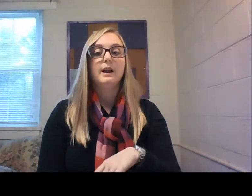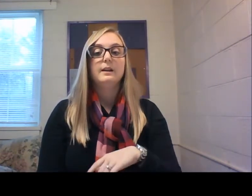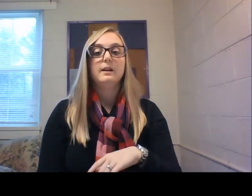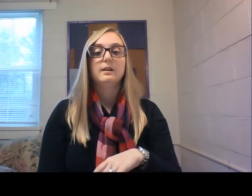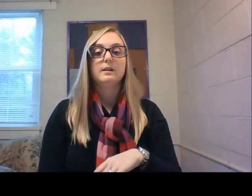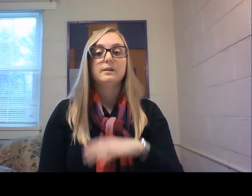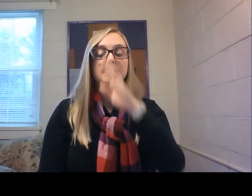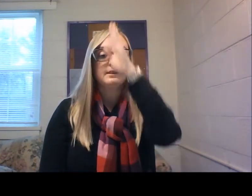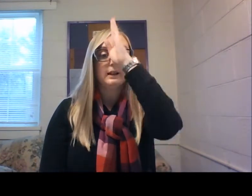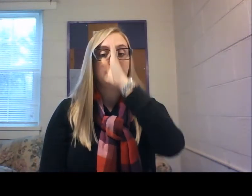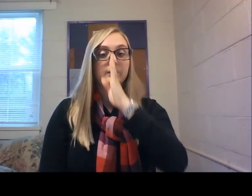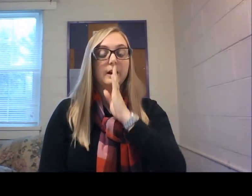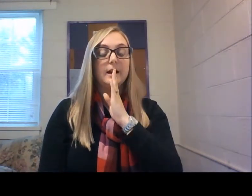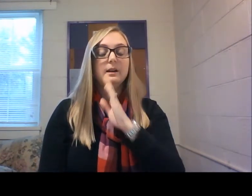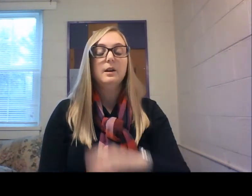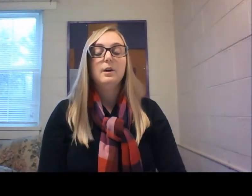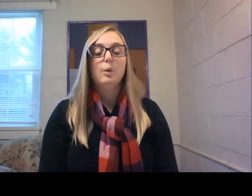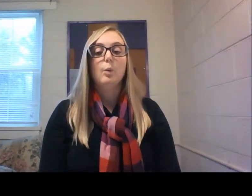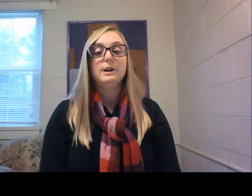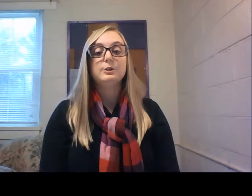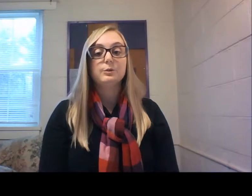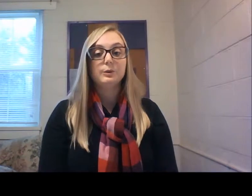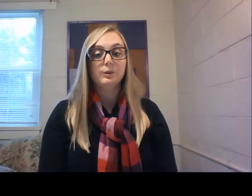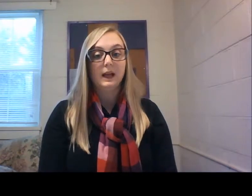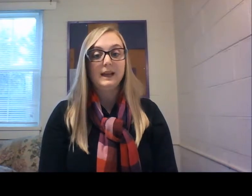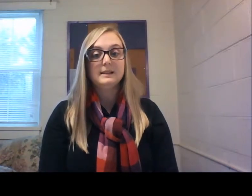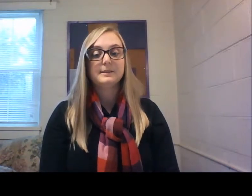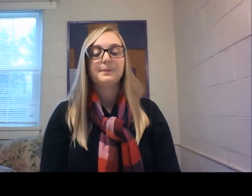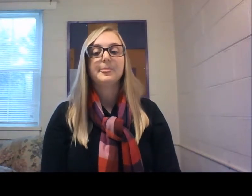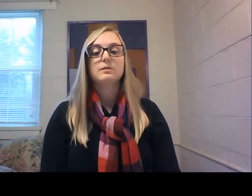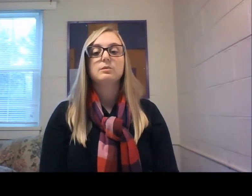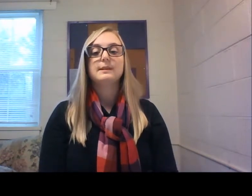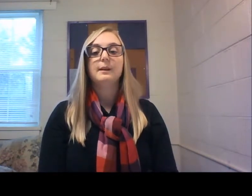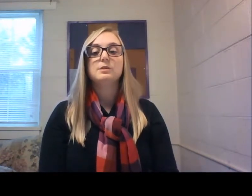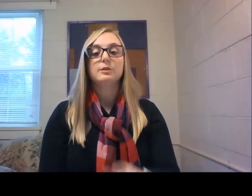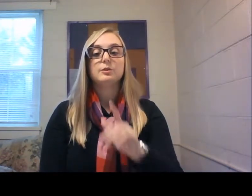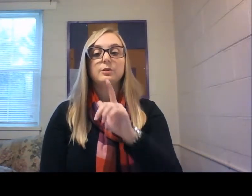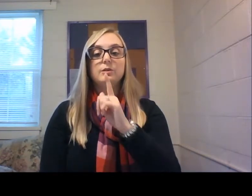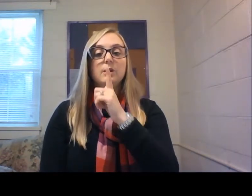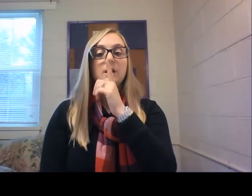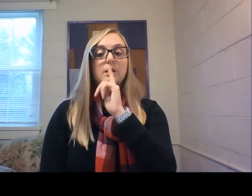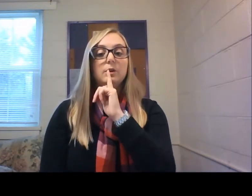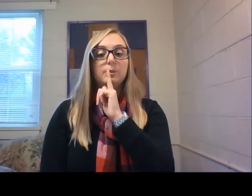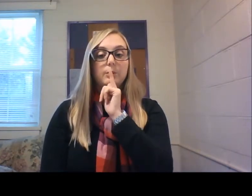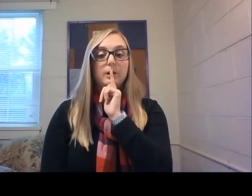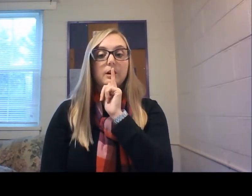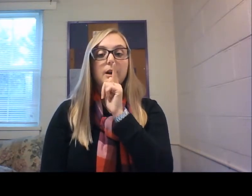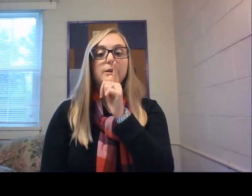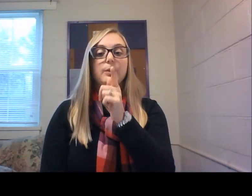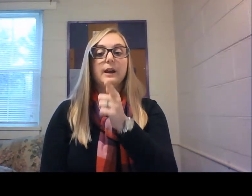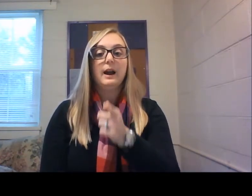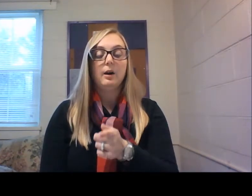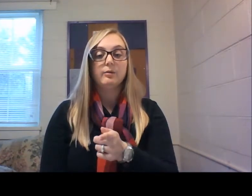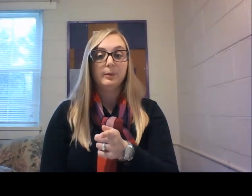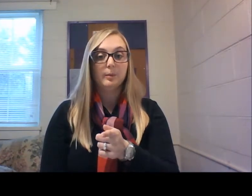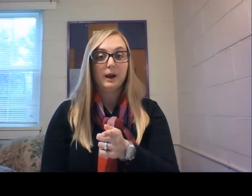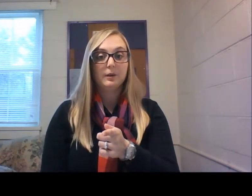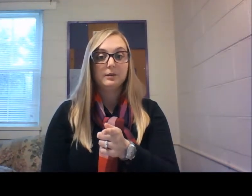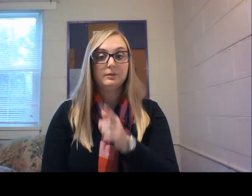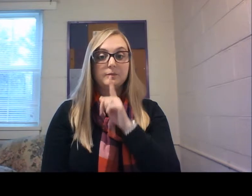one, this is the sign language for God, one true light, sign language for true, your pointer, and you bring it out from your mouth, just